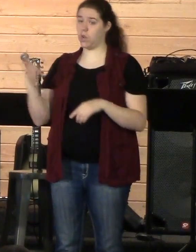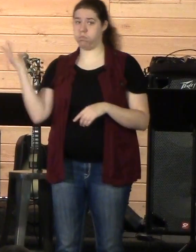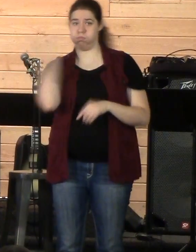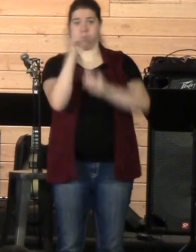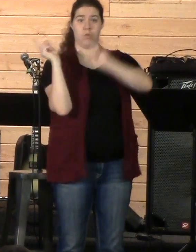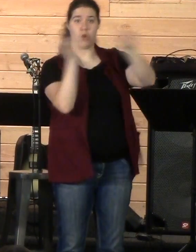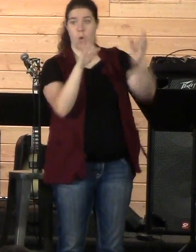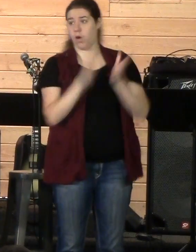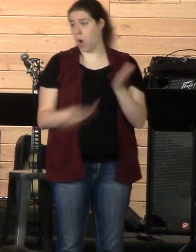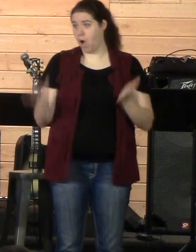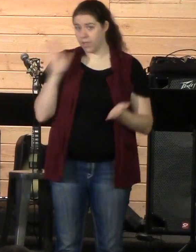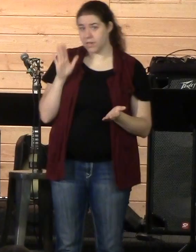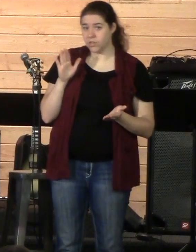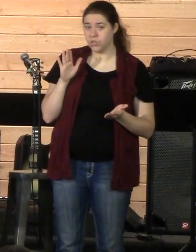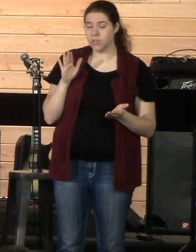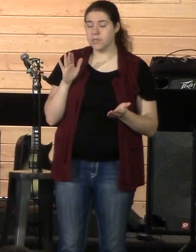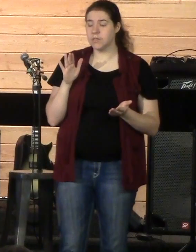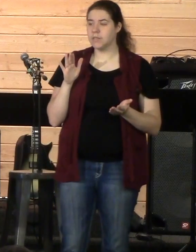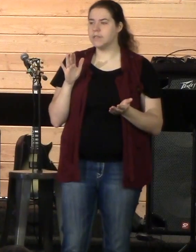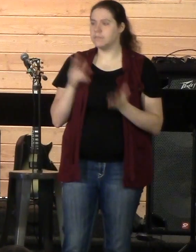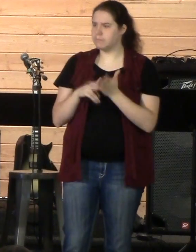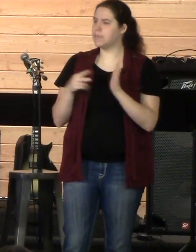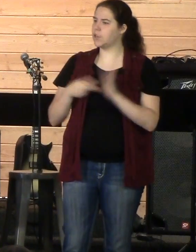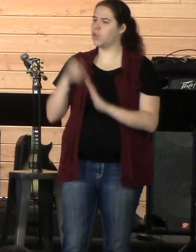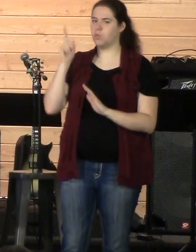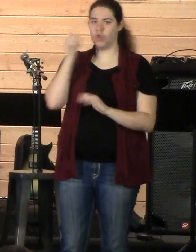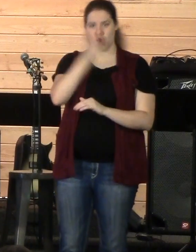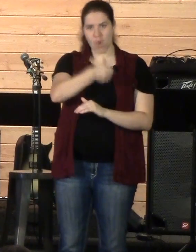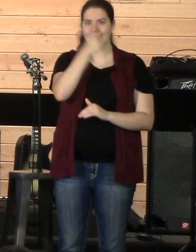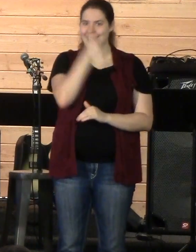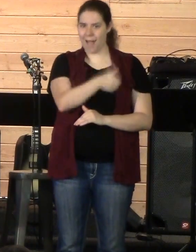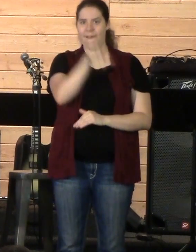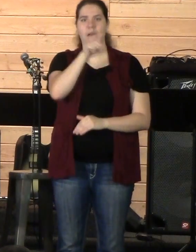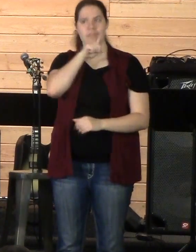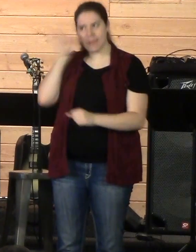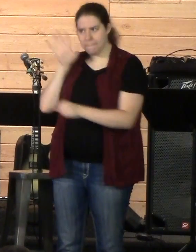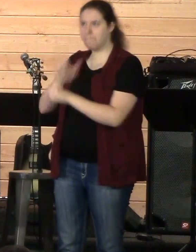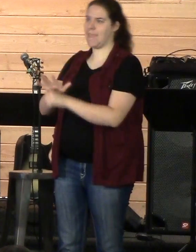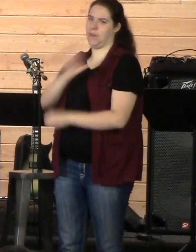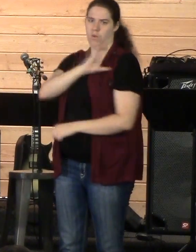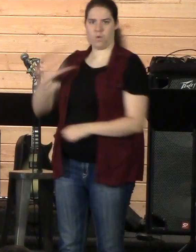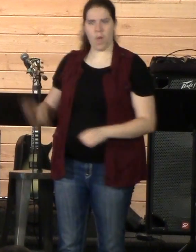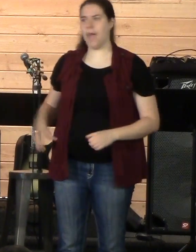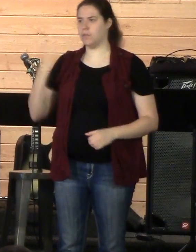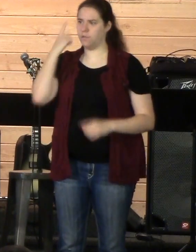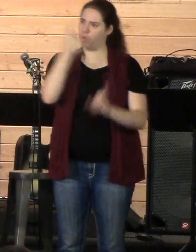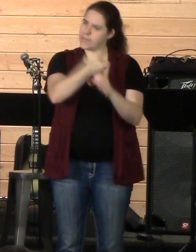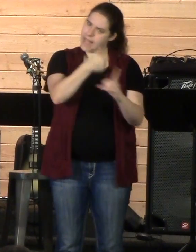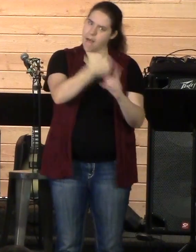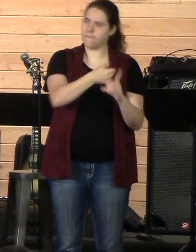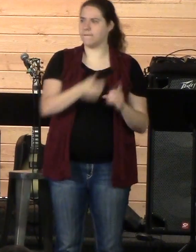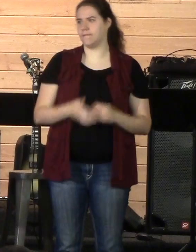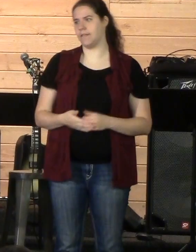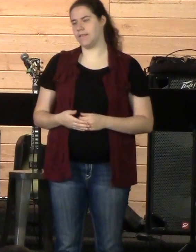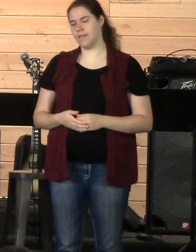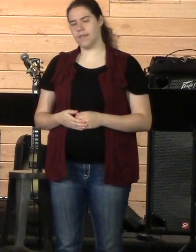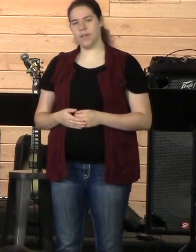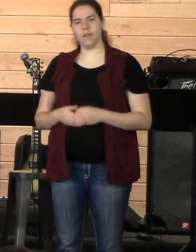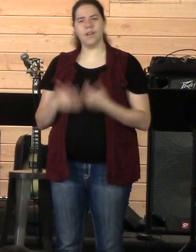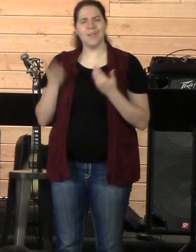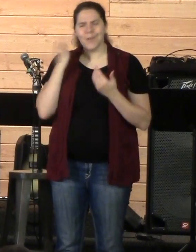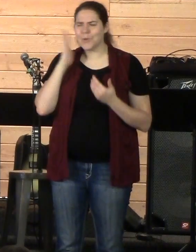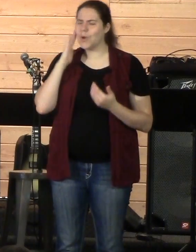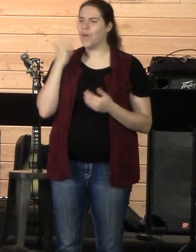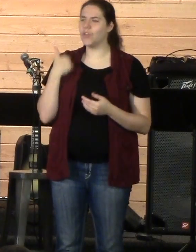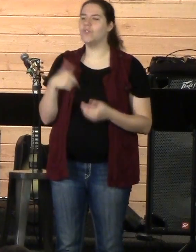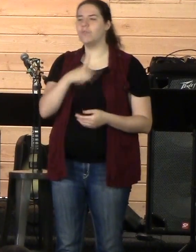find yourself needing to make your own commitment to Christ. You know, you get to that time where it's like you've been kind of